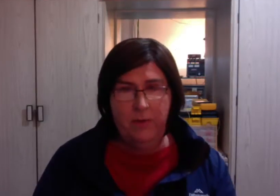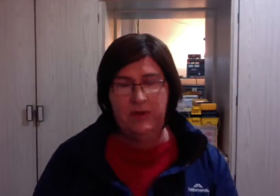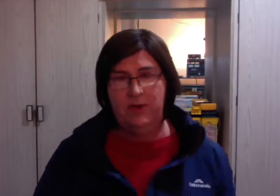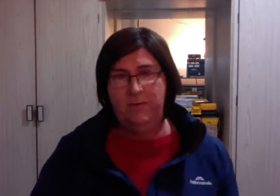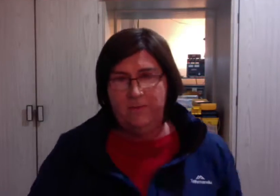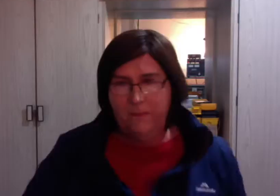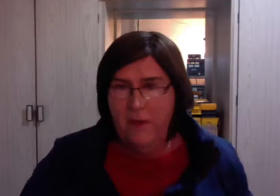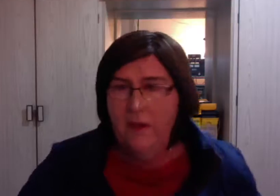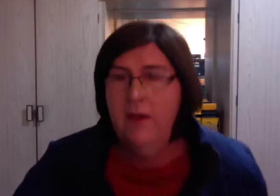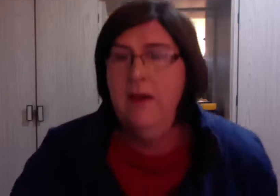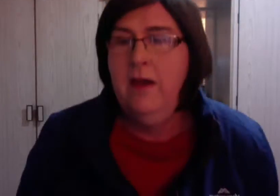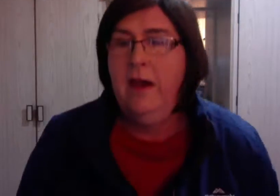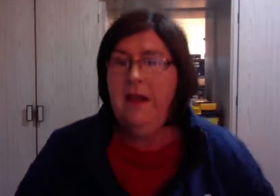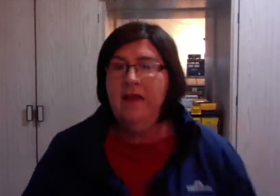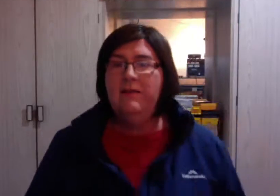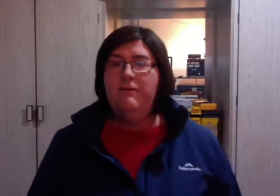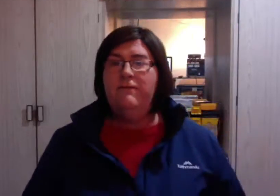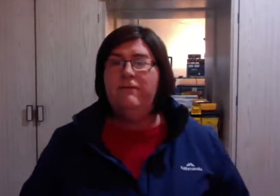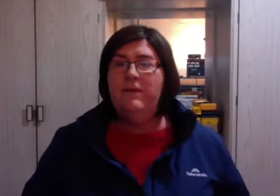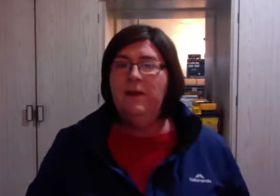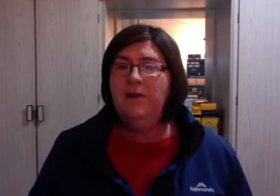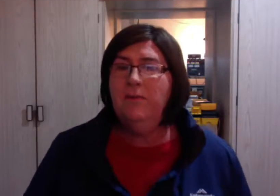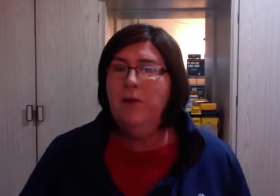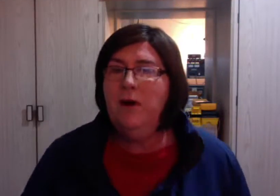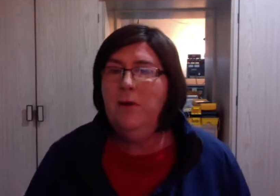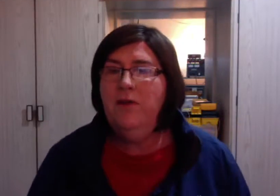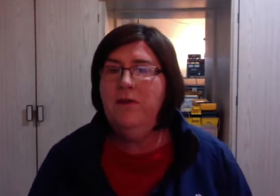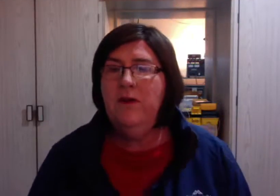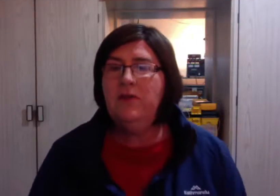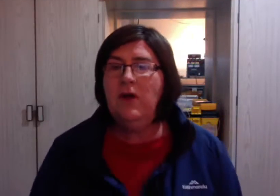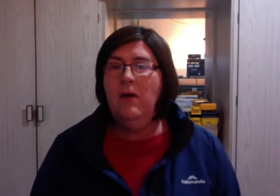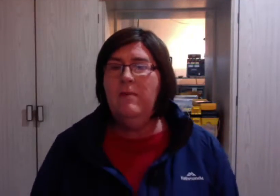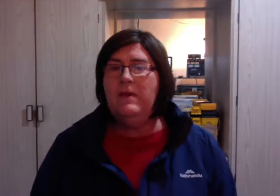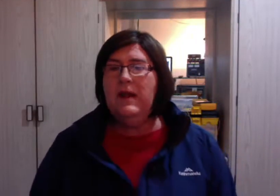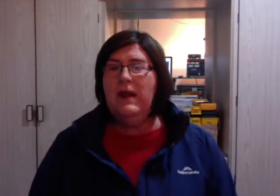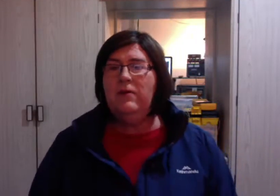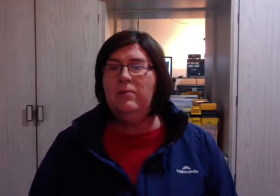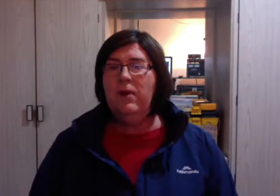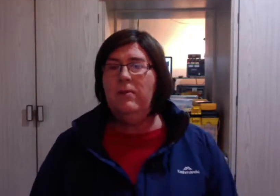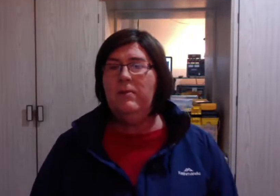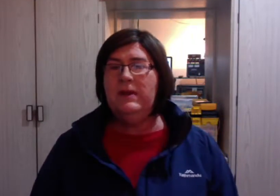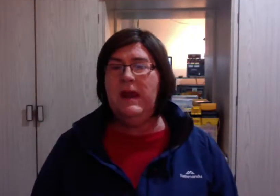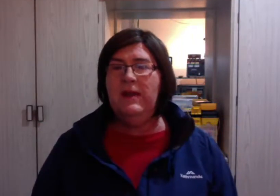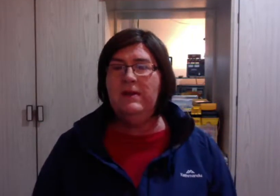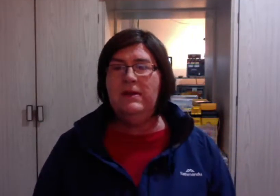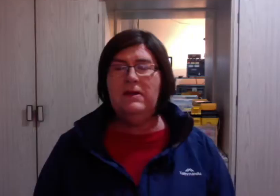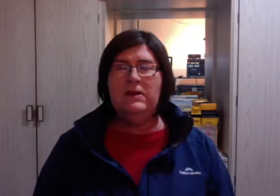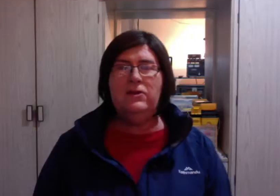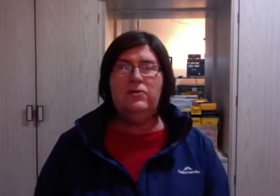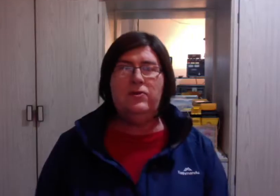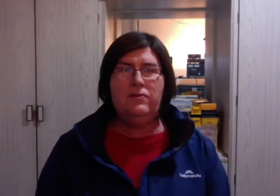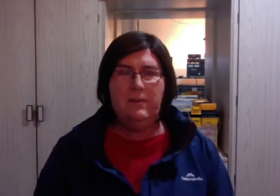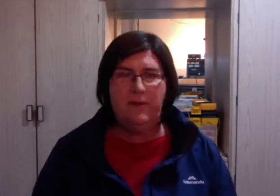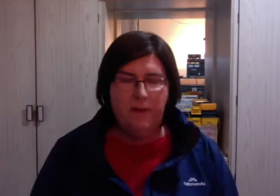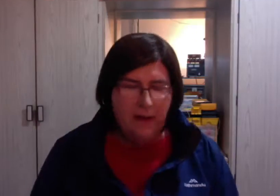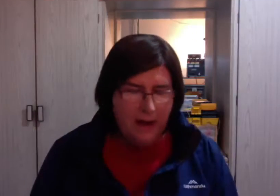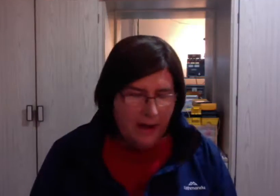pressure. Okay, fearless walker, what's the most common mechanical problem encountered in your trips?